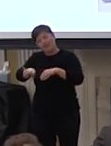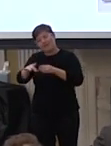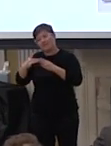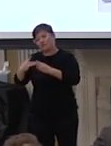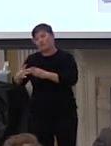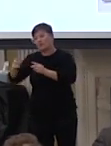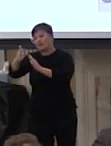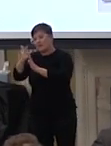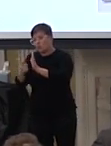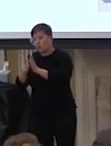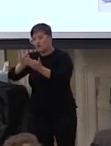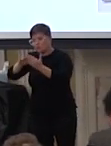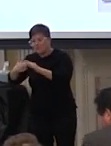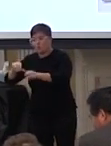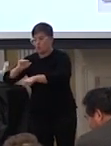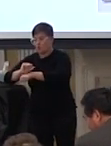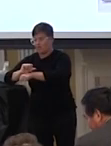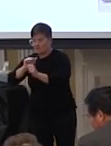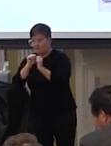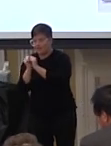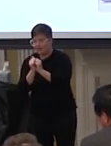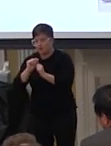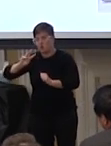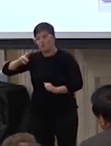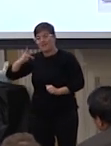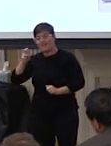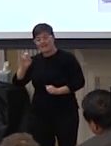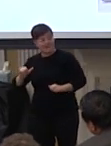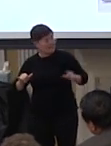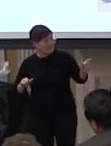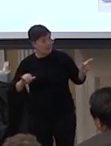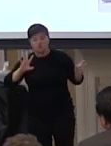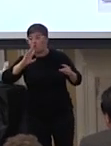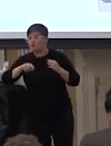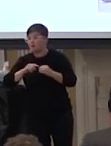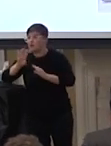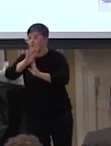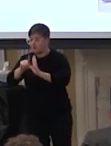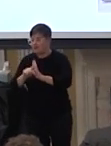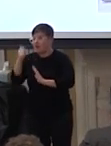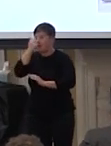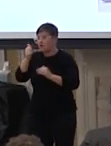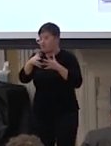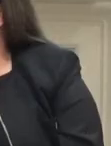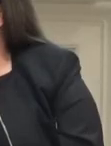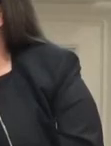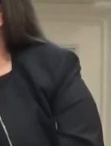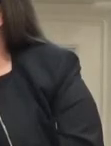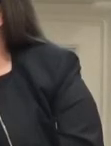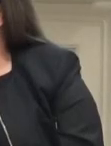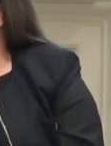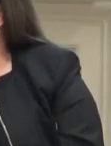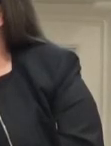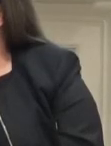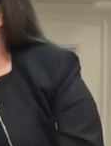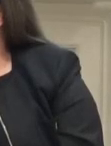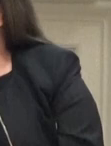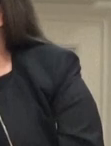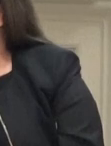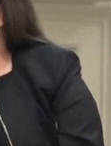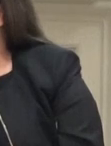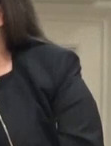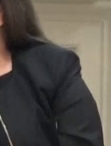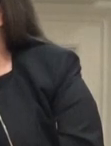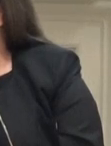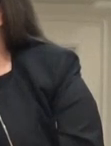legal community working together whitney you talked about your your background as an african-american woman and yet you started talking about